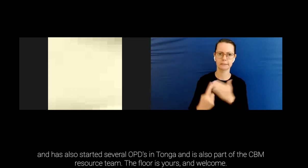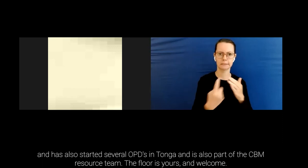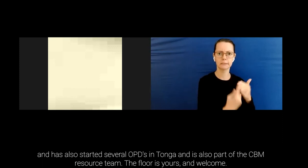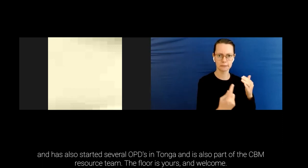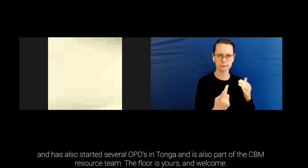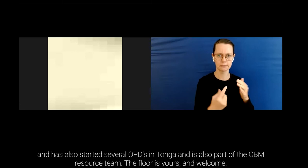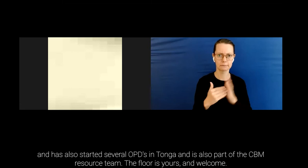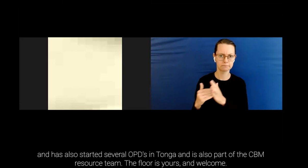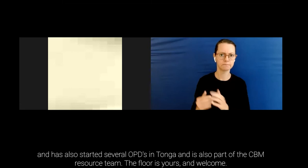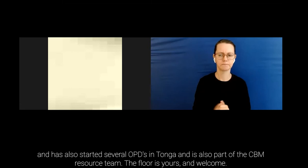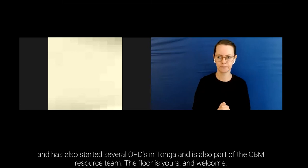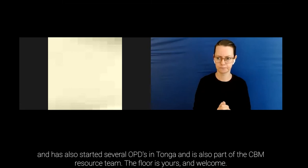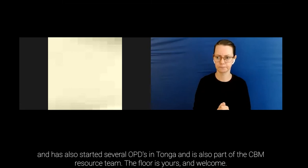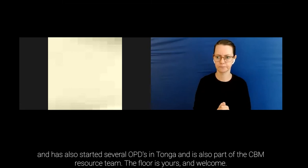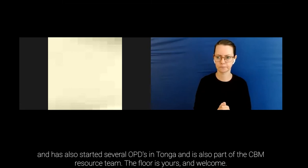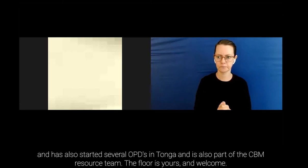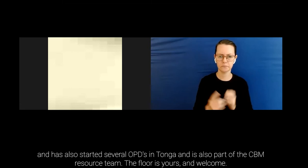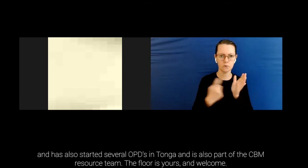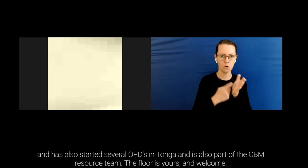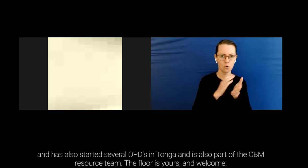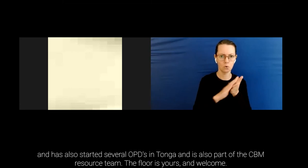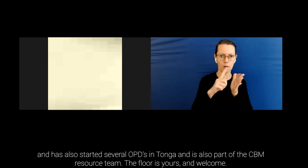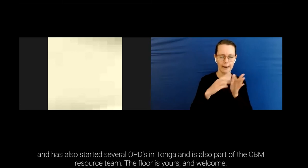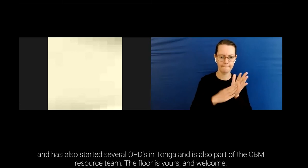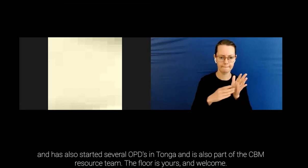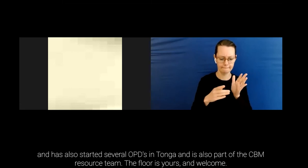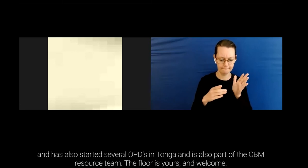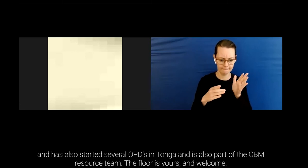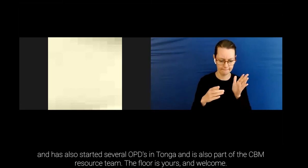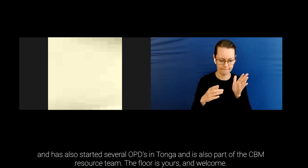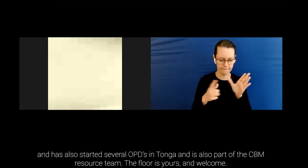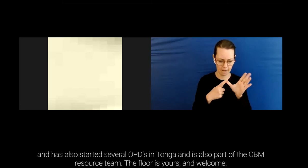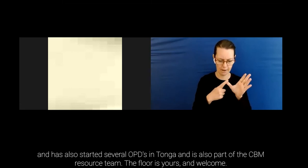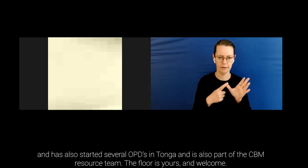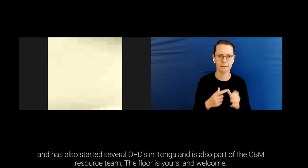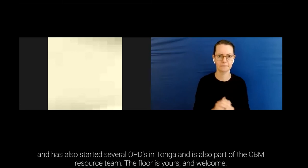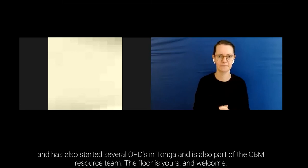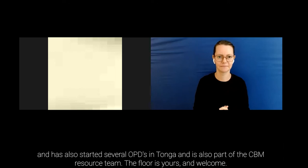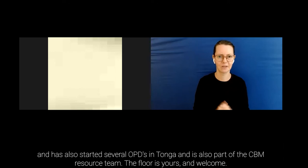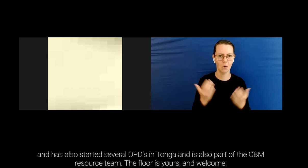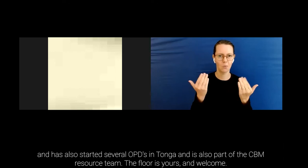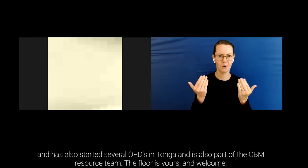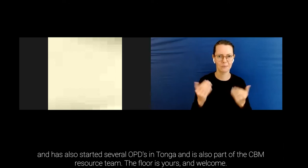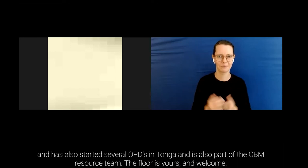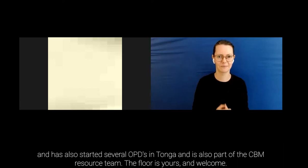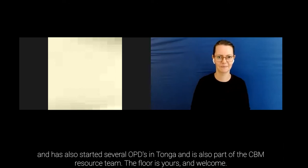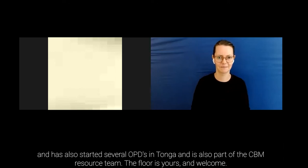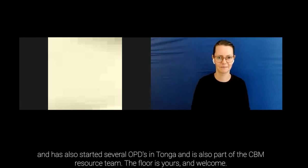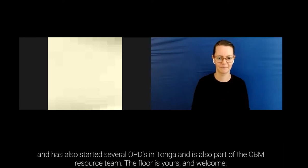team. Rima, the floor is yours, and malolele and welcome.